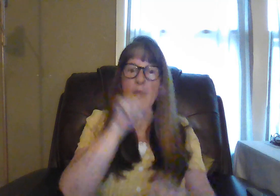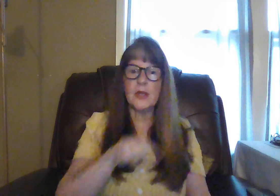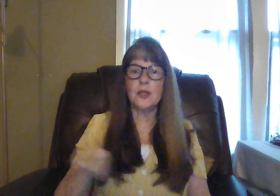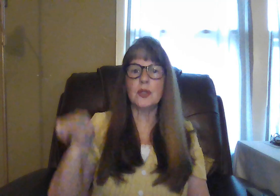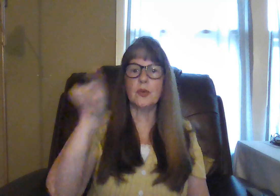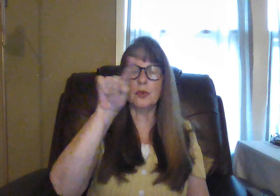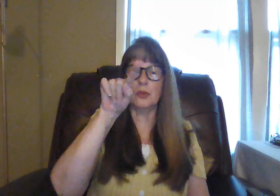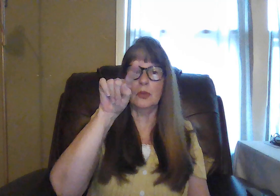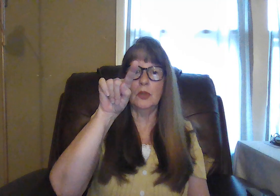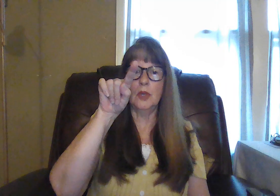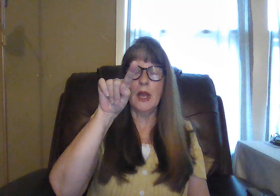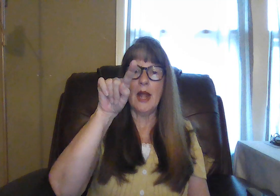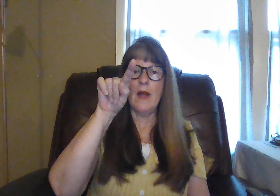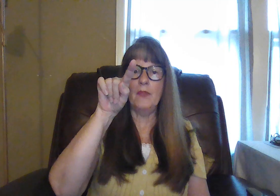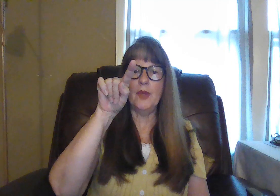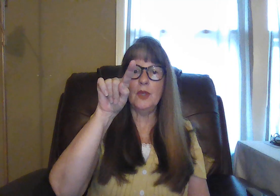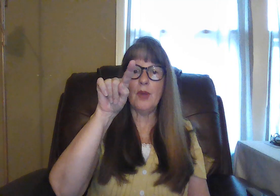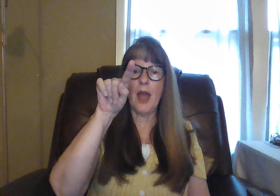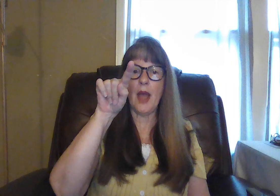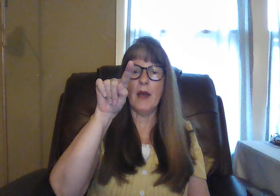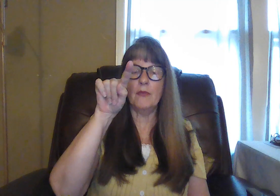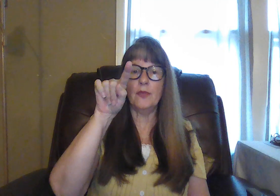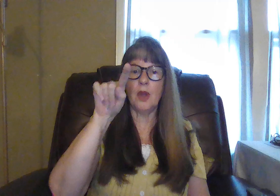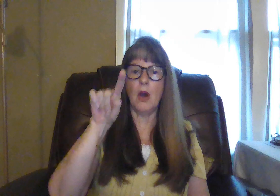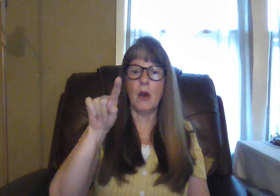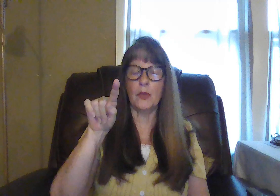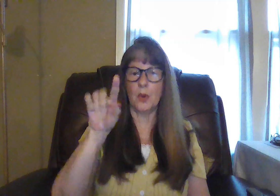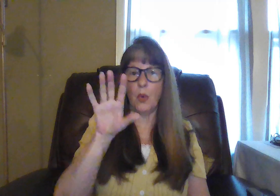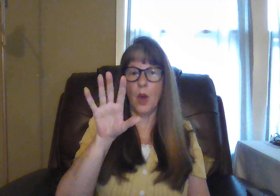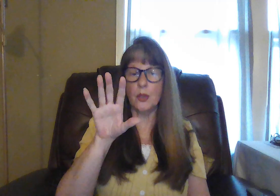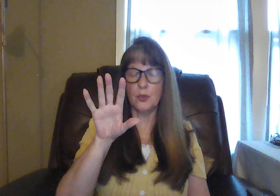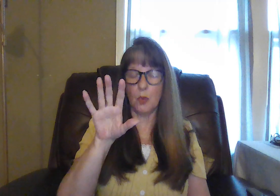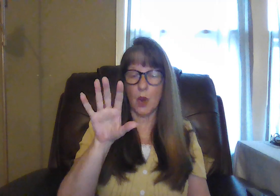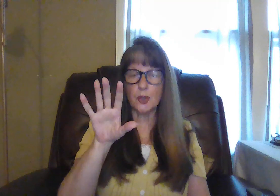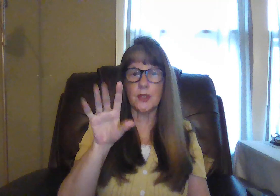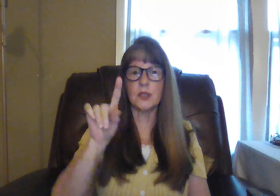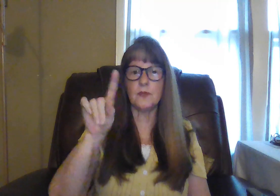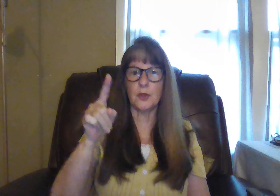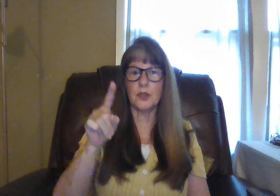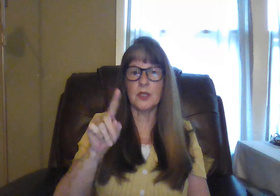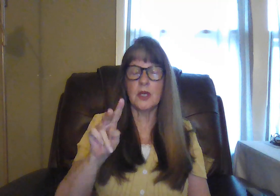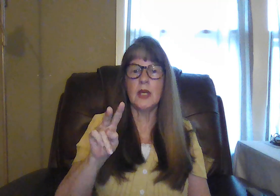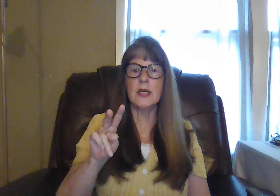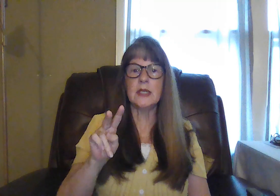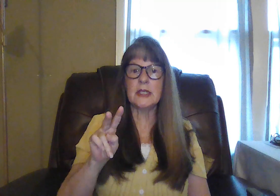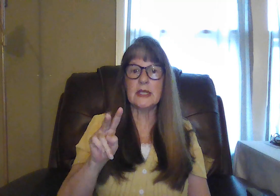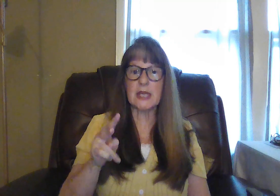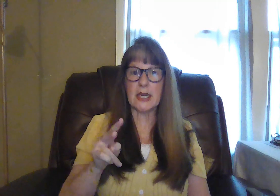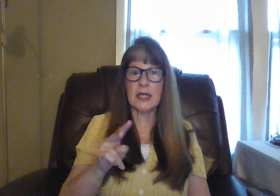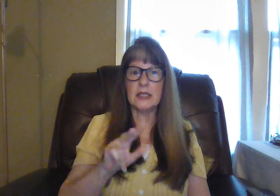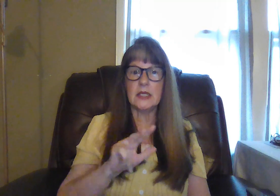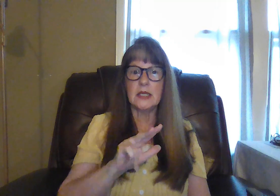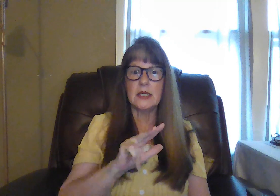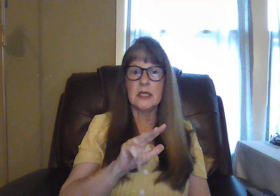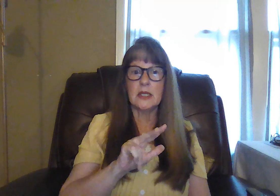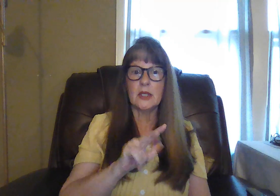a circle. And then you have the quadrants, first, second,